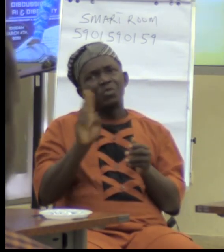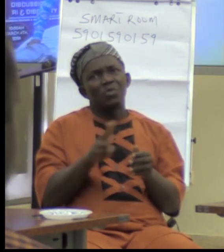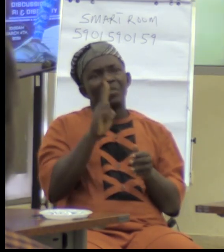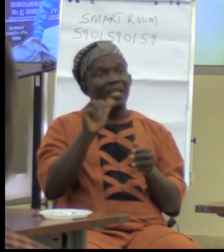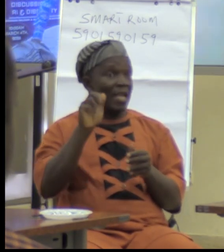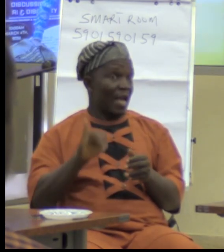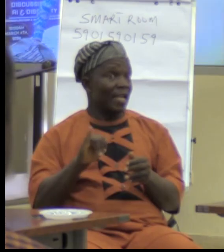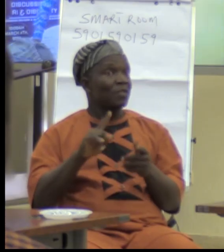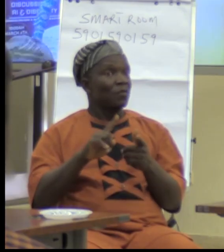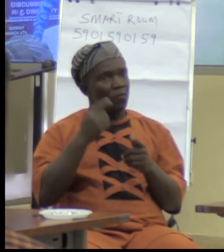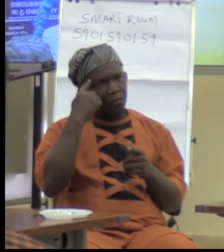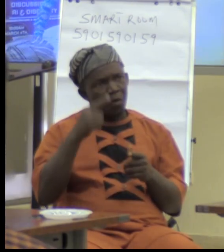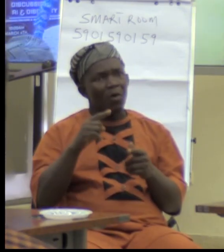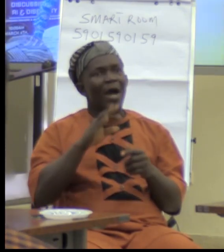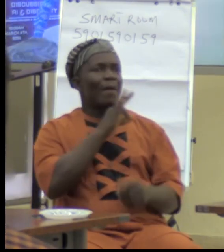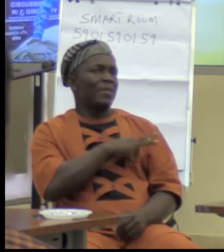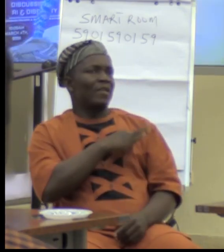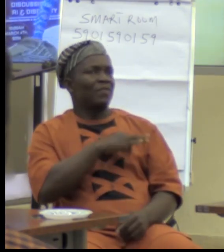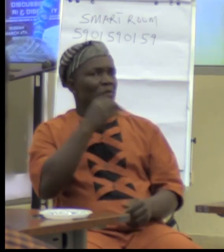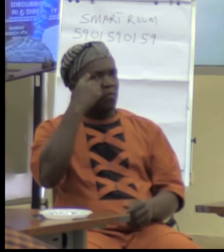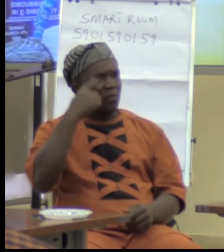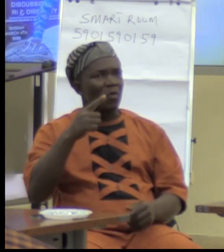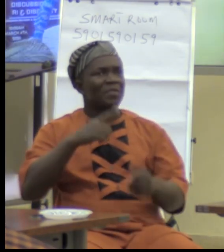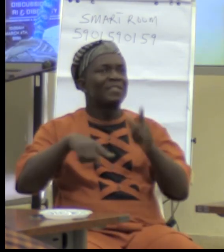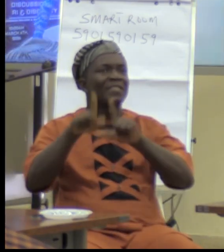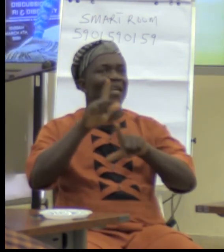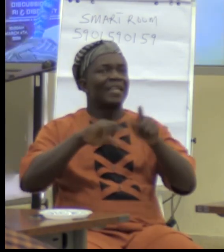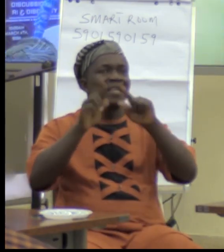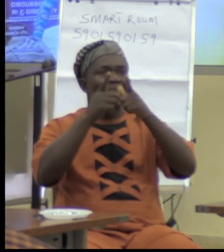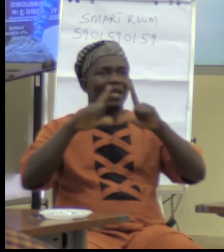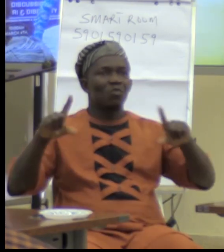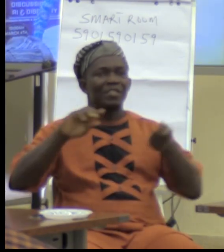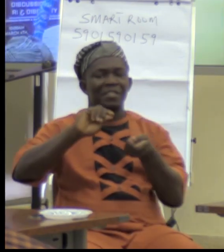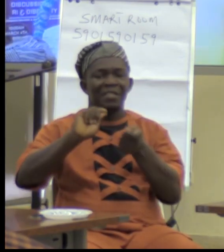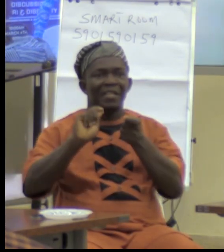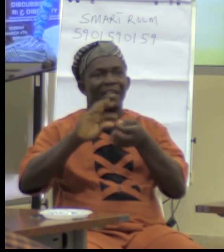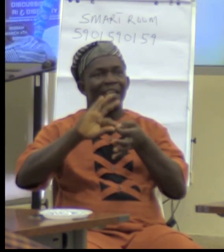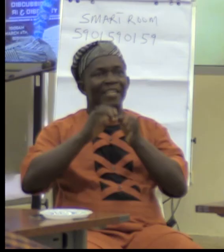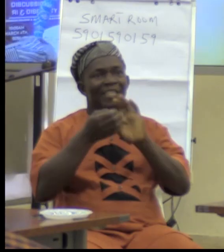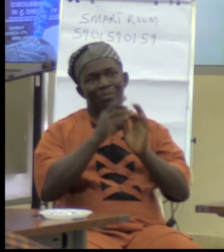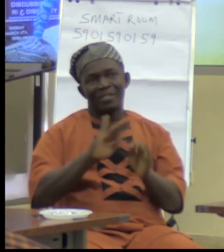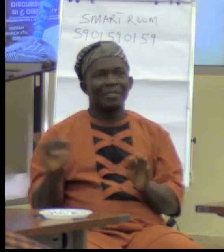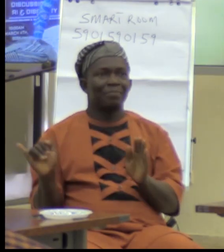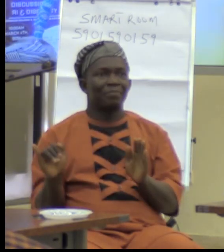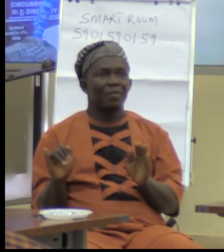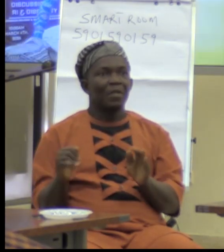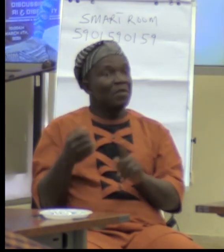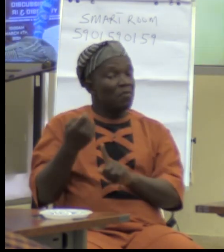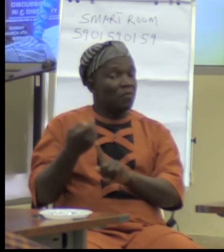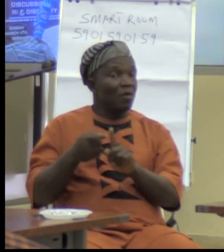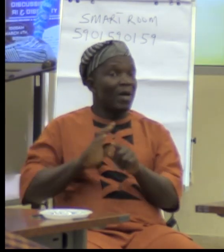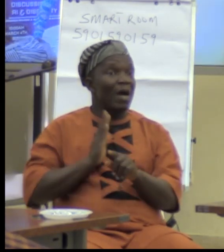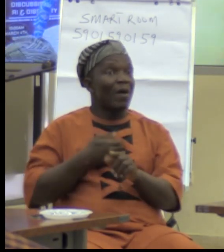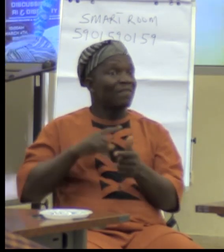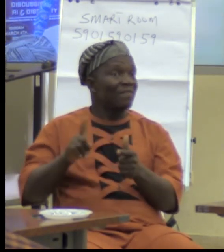So that's one of the projects that some of the sub-grantees did at that time. So even for the first project, we'll be